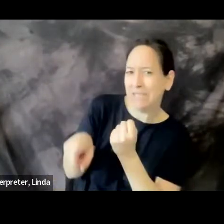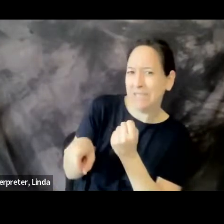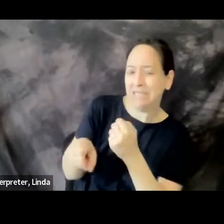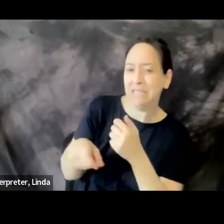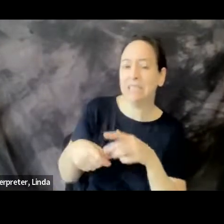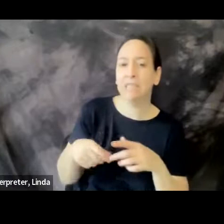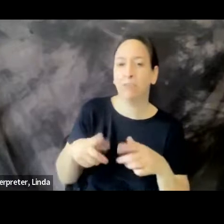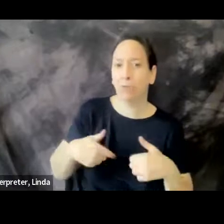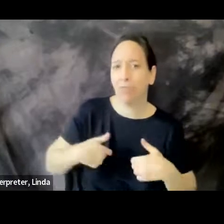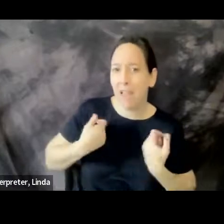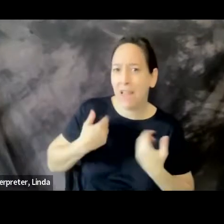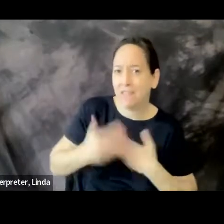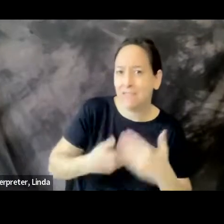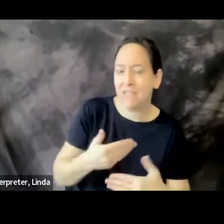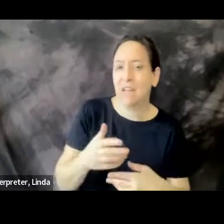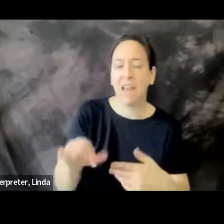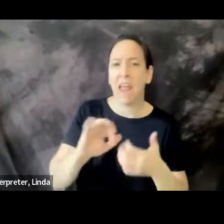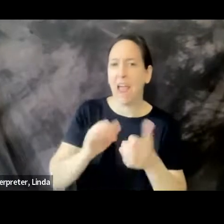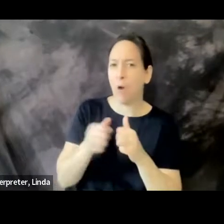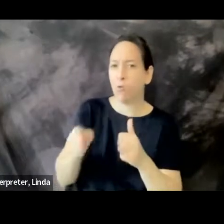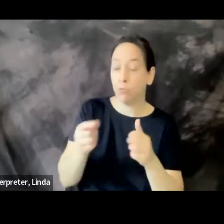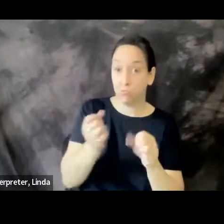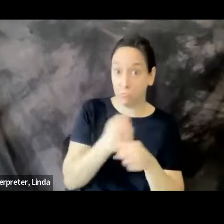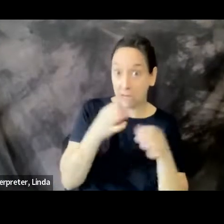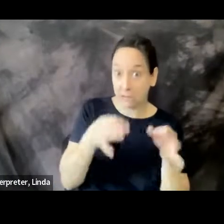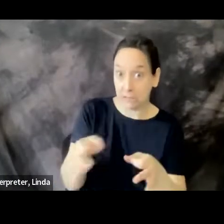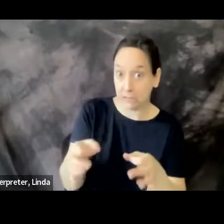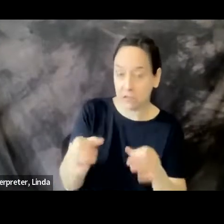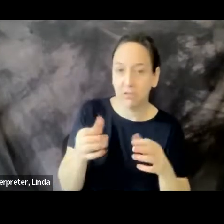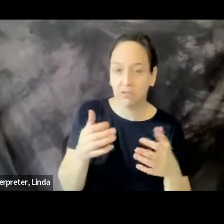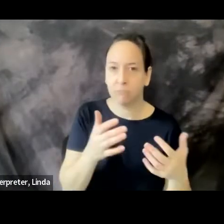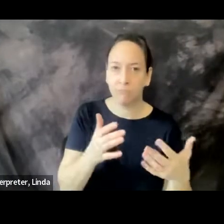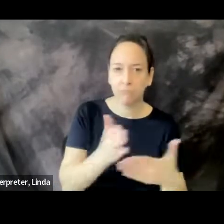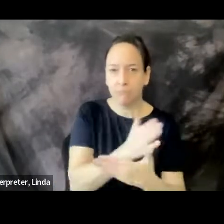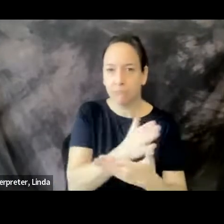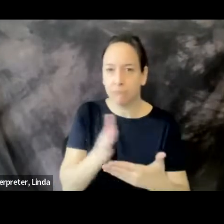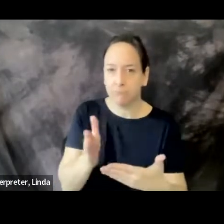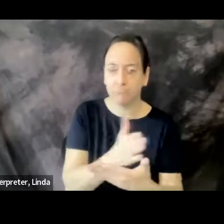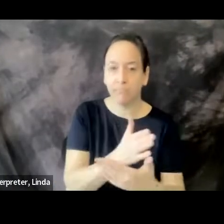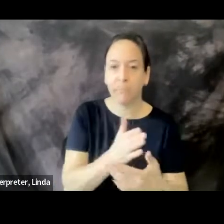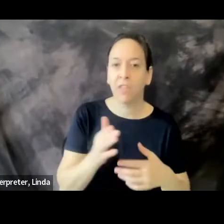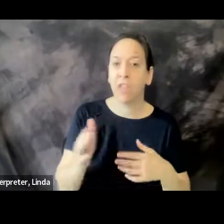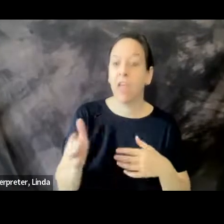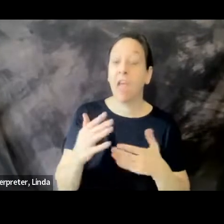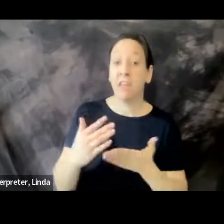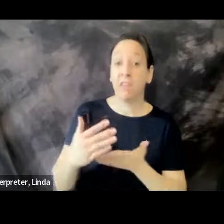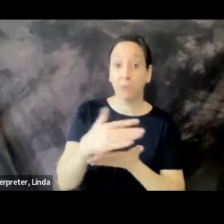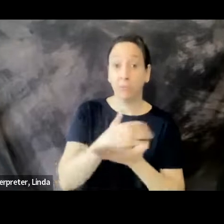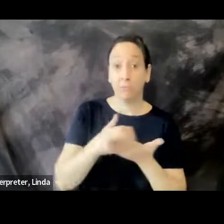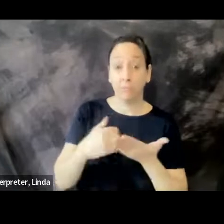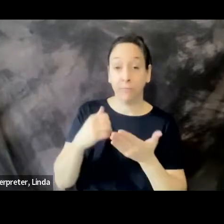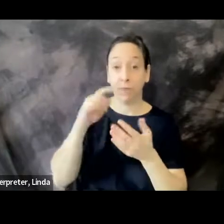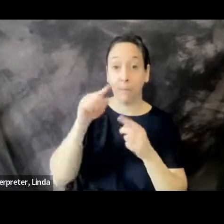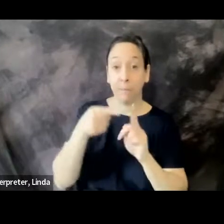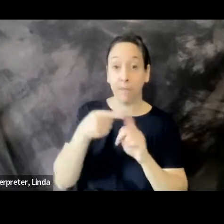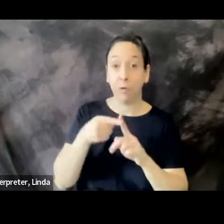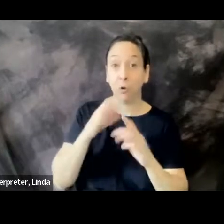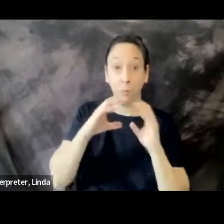make decisions. There's another category of data that's collected in terms of communication and